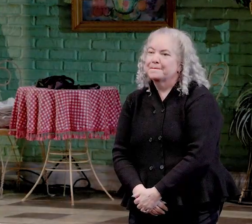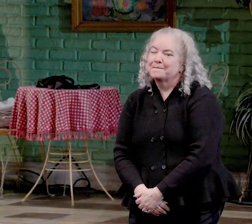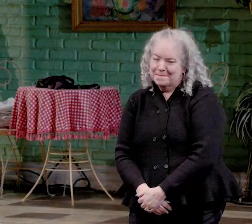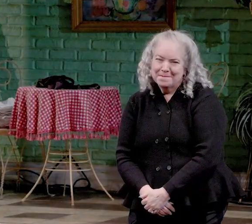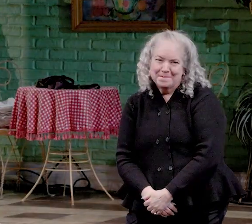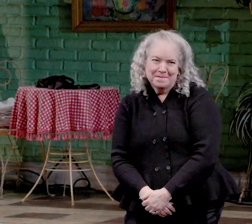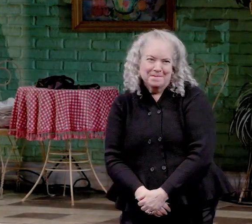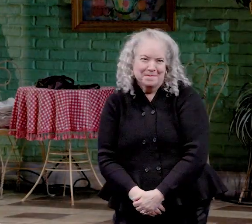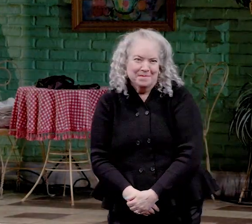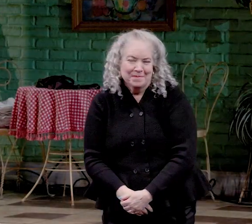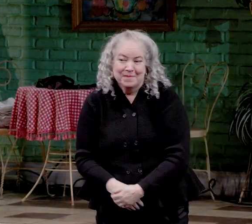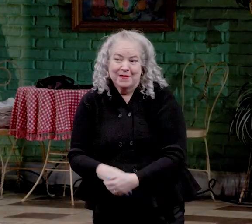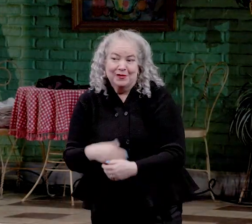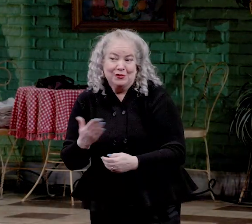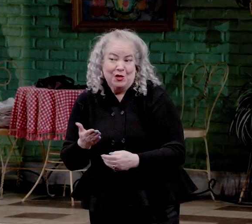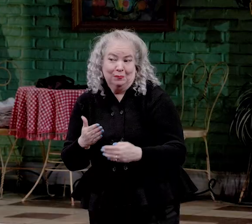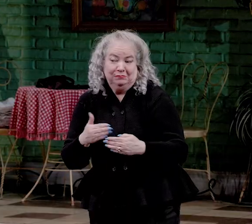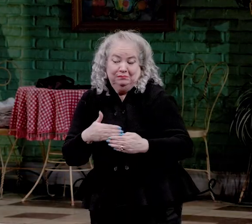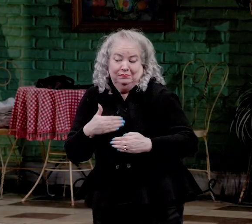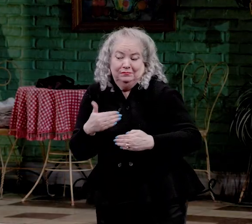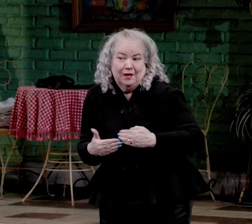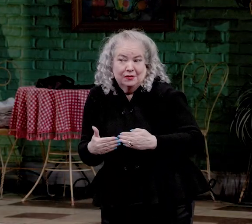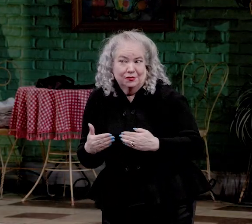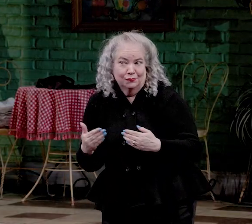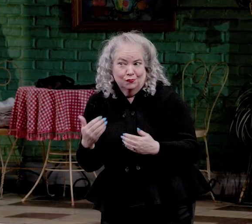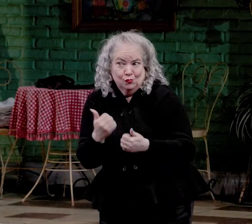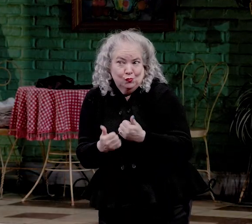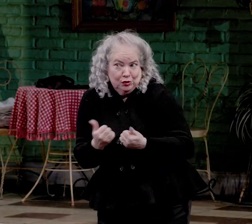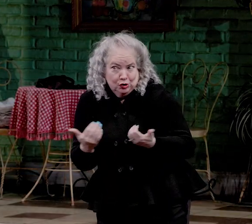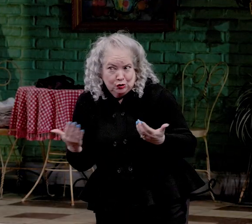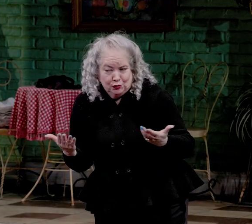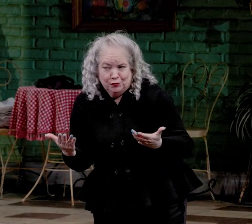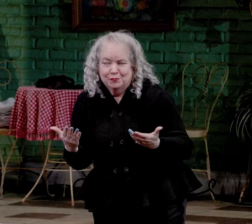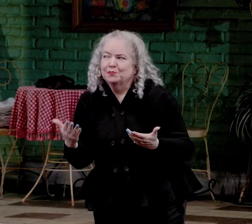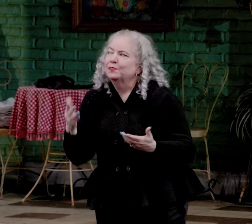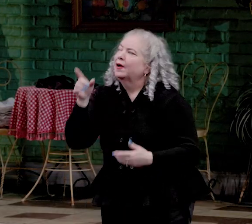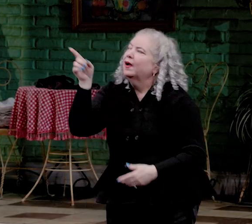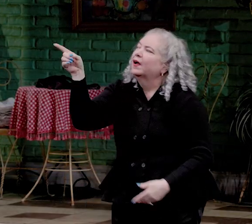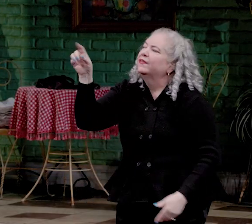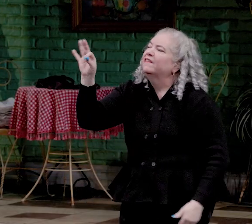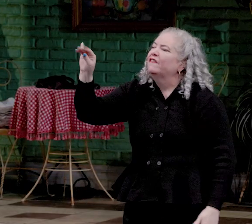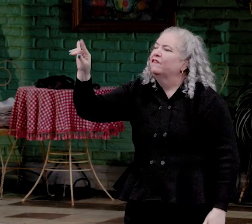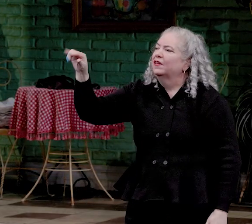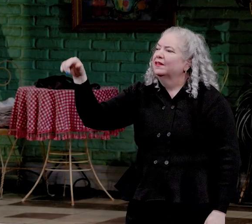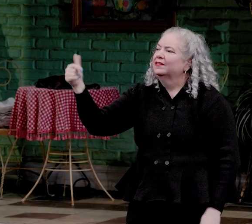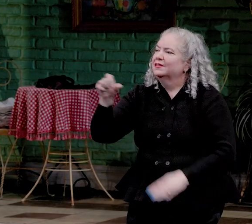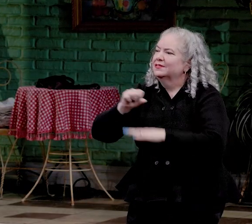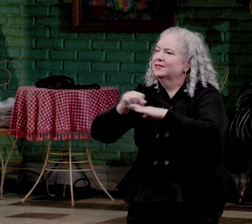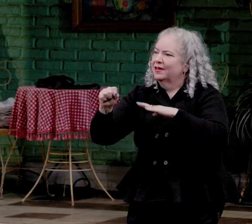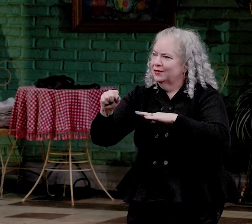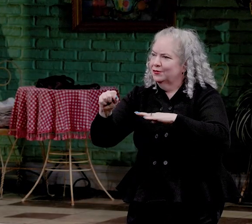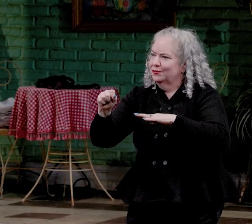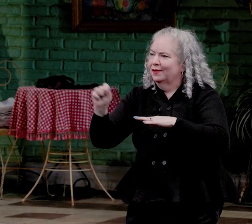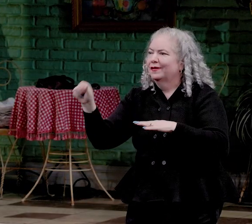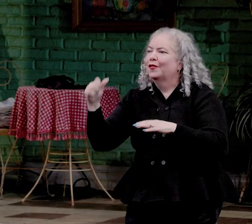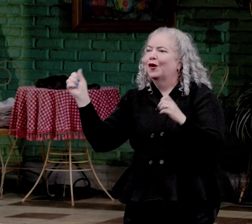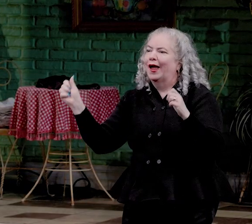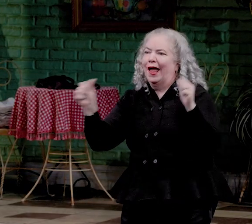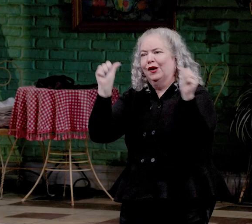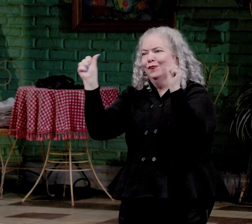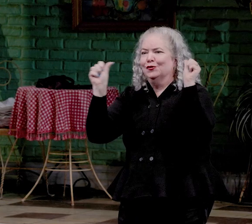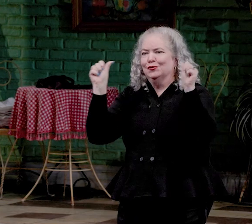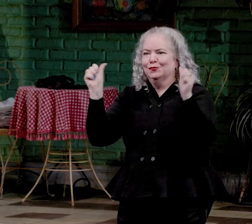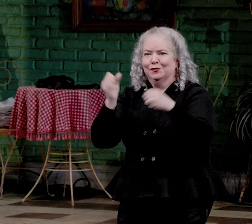All right, following a chorus line here in the Wilson, on the Fielding stage, we have another anniversary